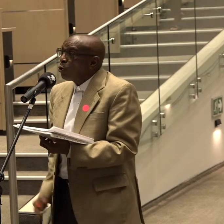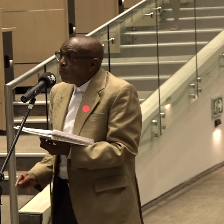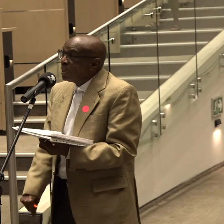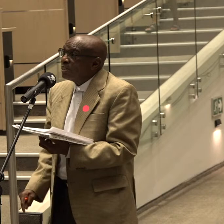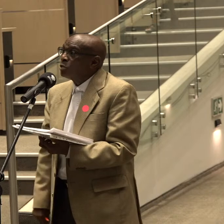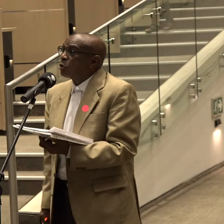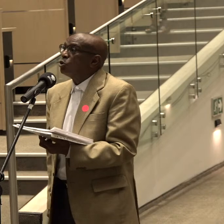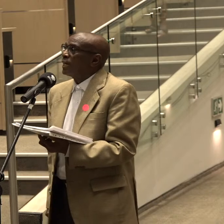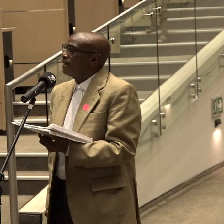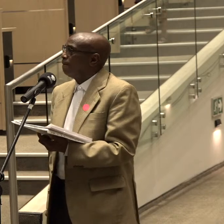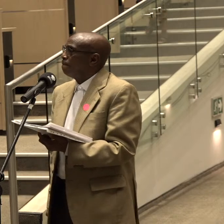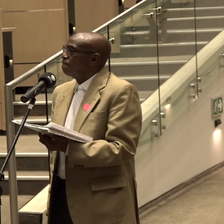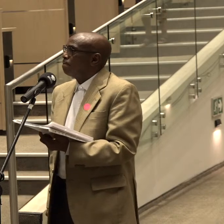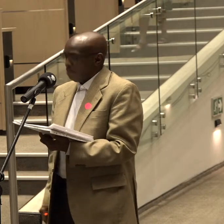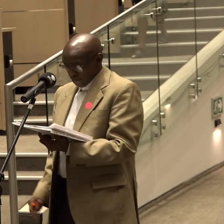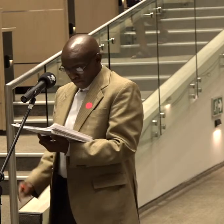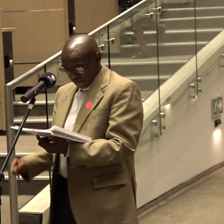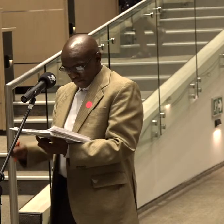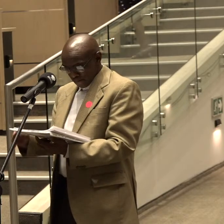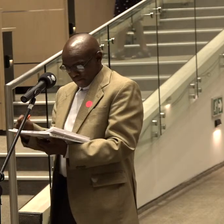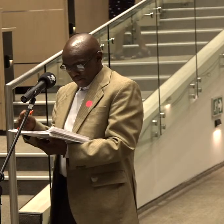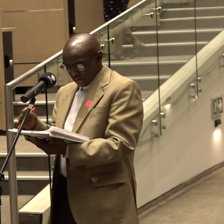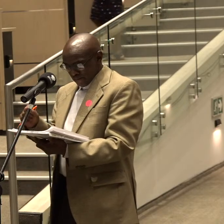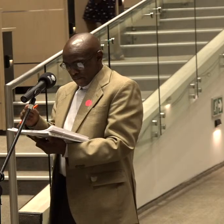by the time you complete this project